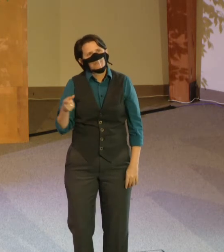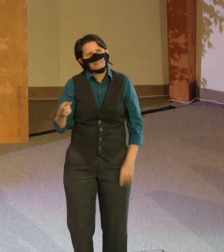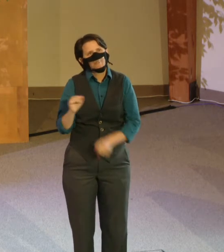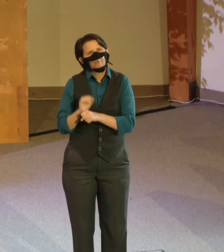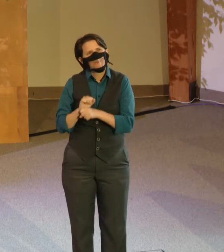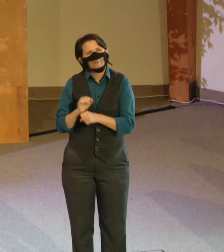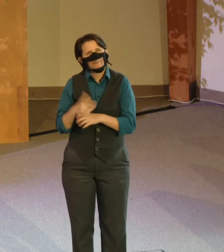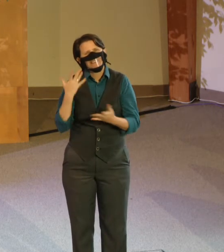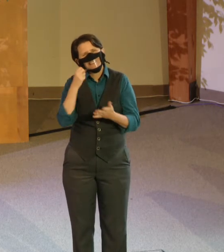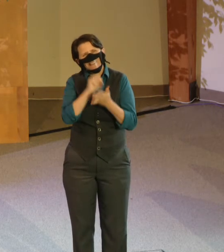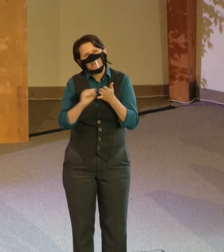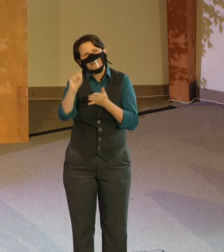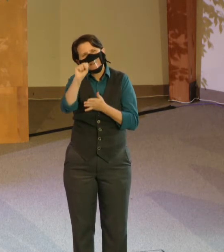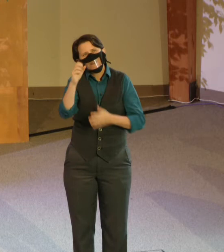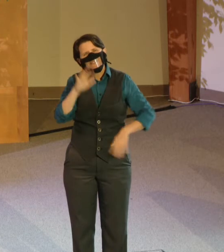seminary, so probably